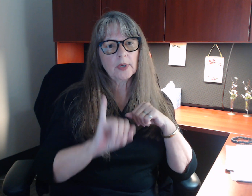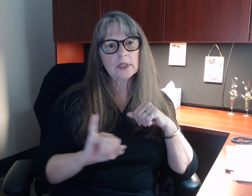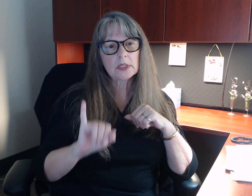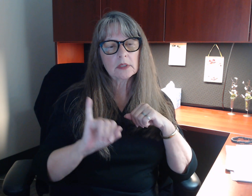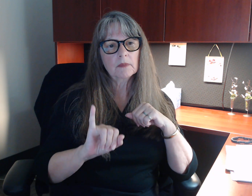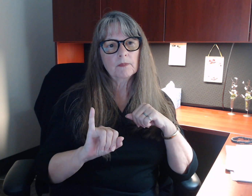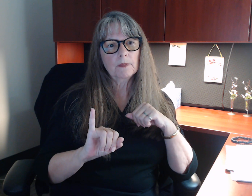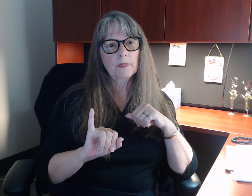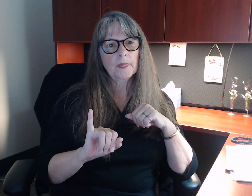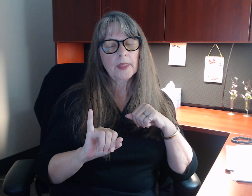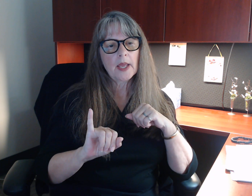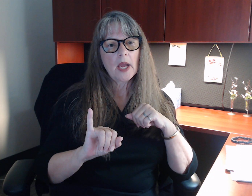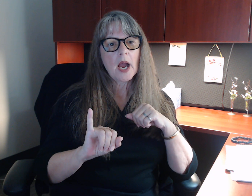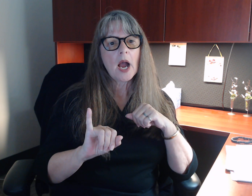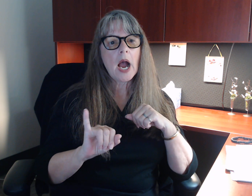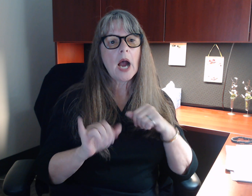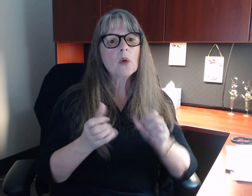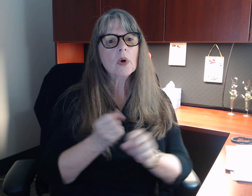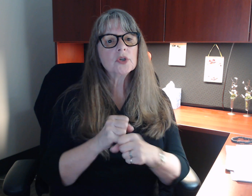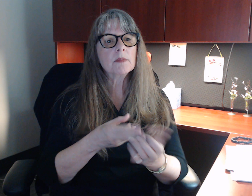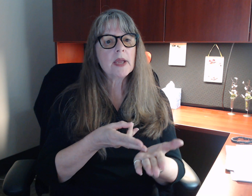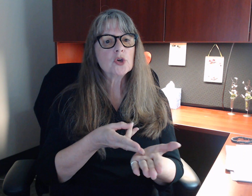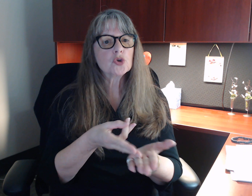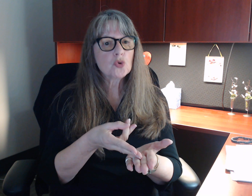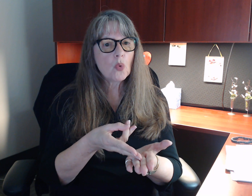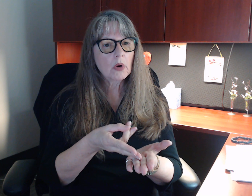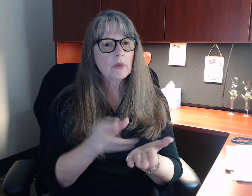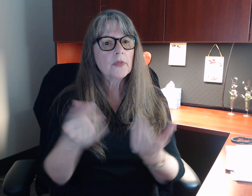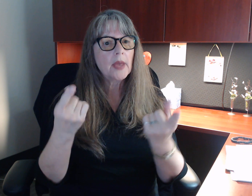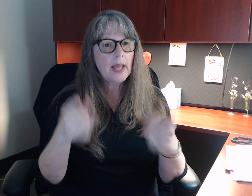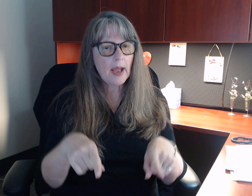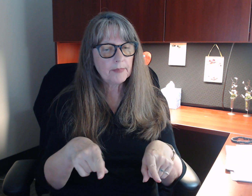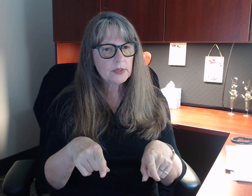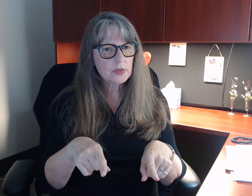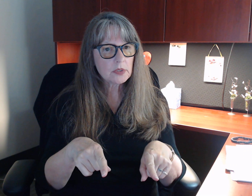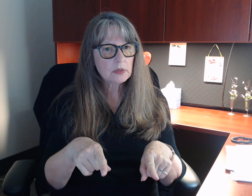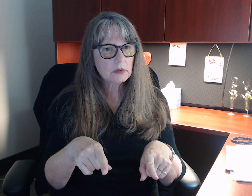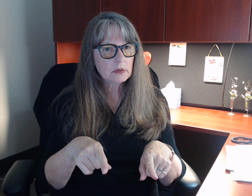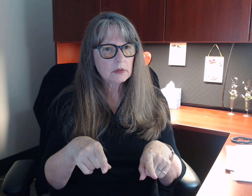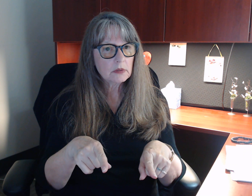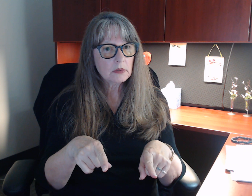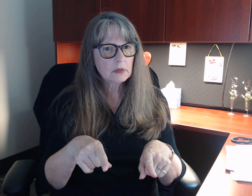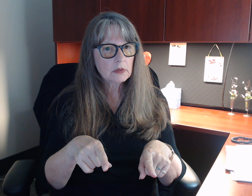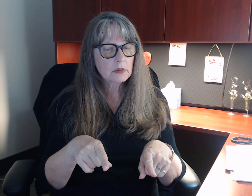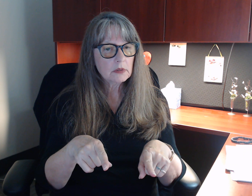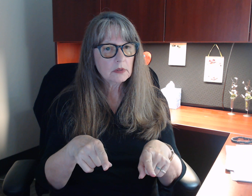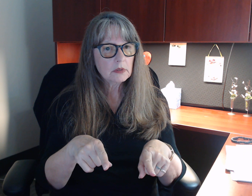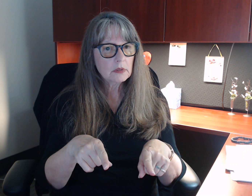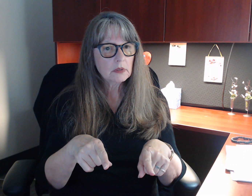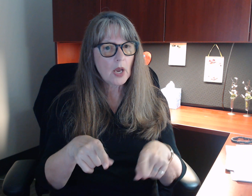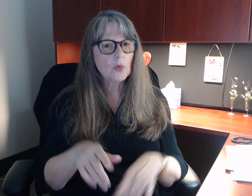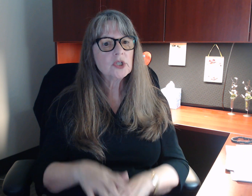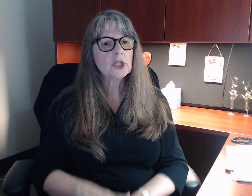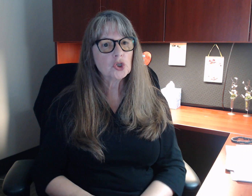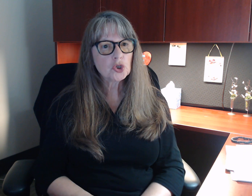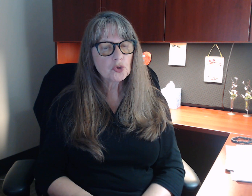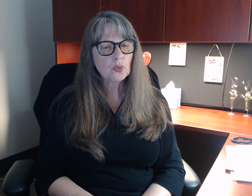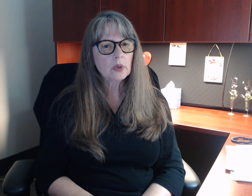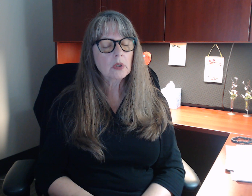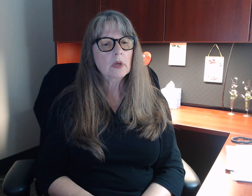insurance. I want to make sure that happens. I want to ensure